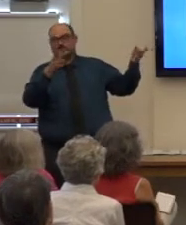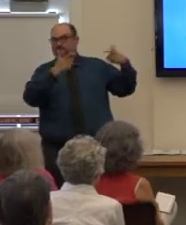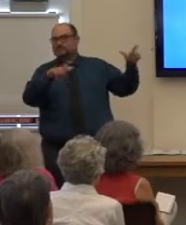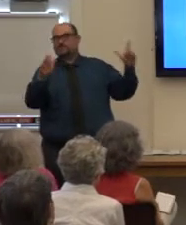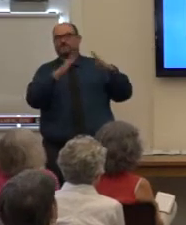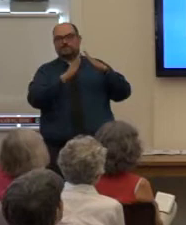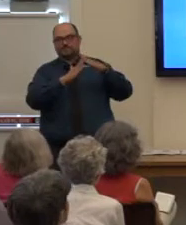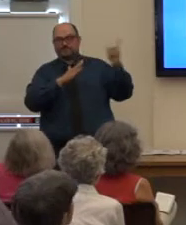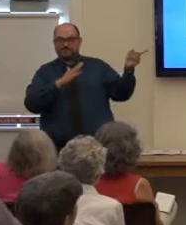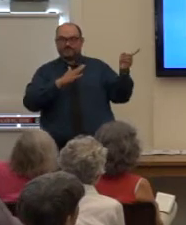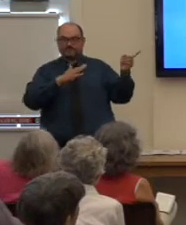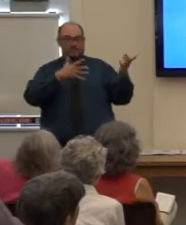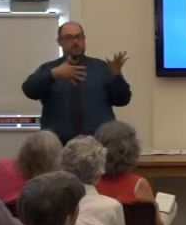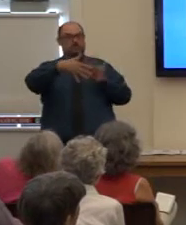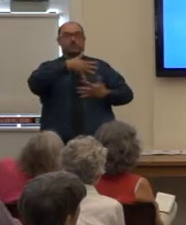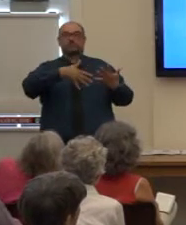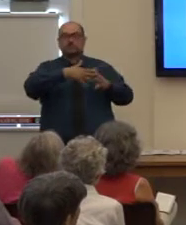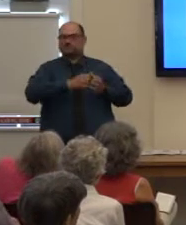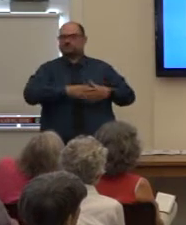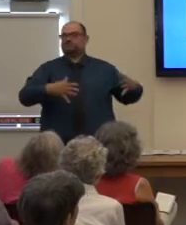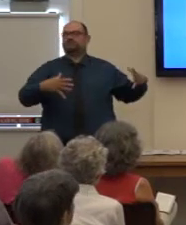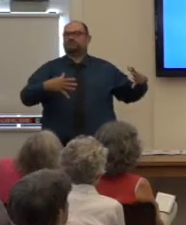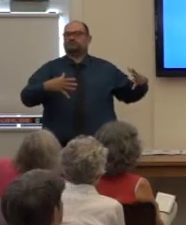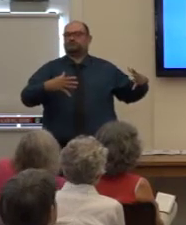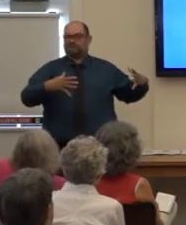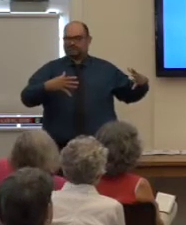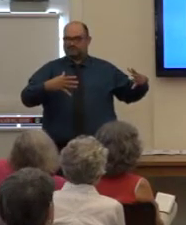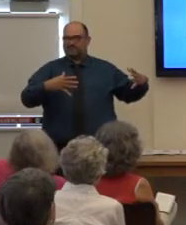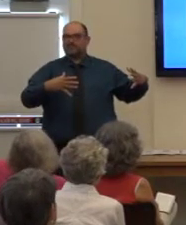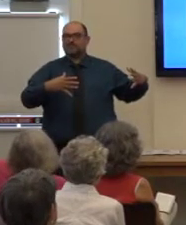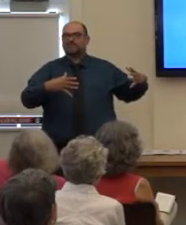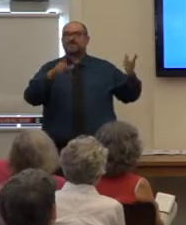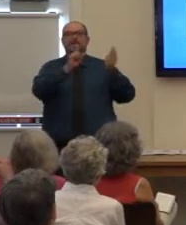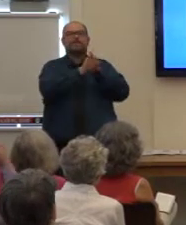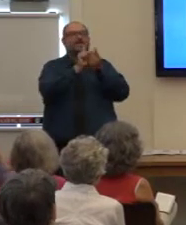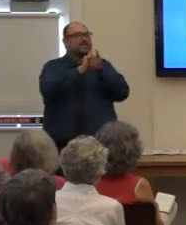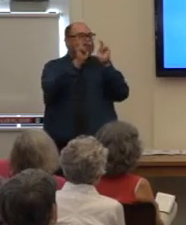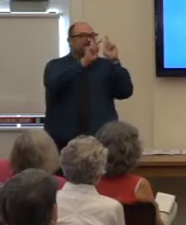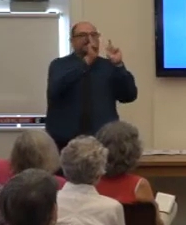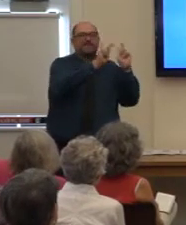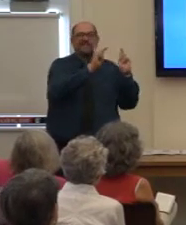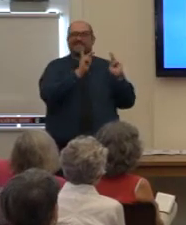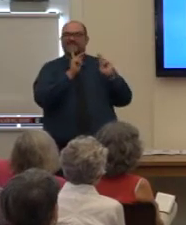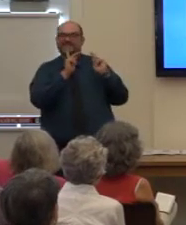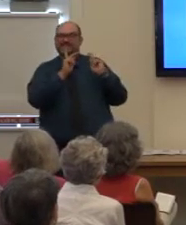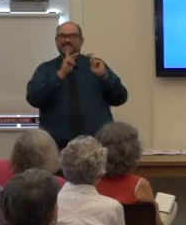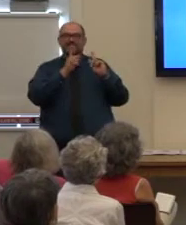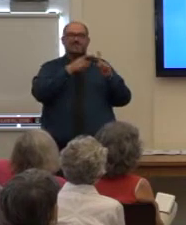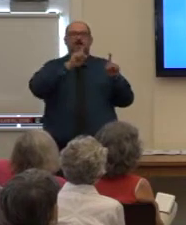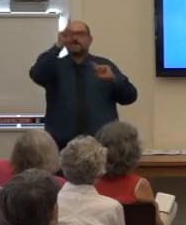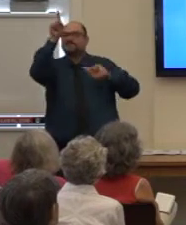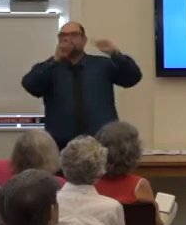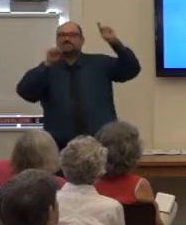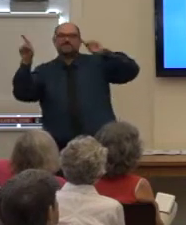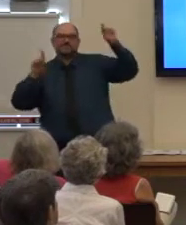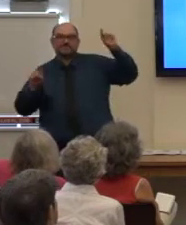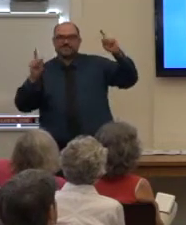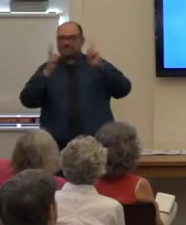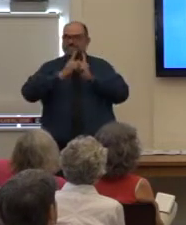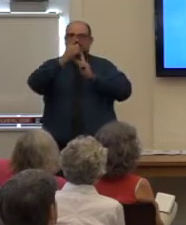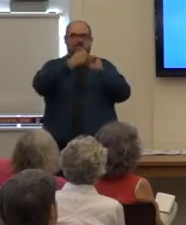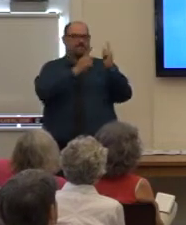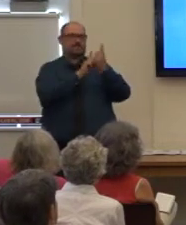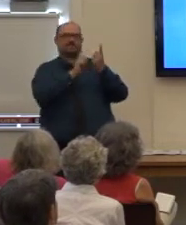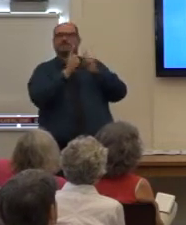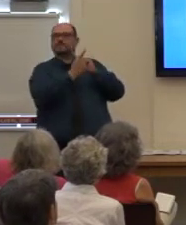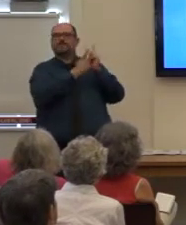expands. You meet people, as they used to say in New England back in the day, from away. And sometimes you fall in love